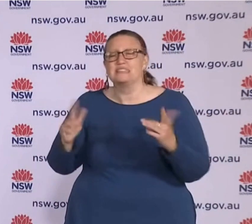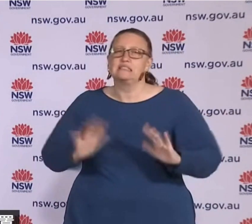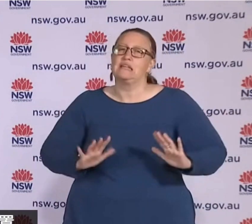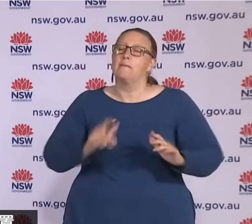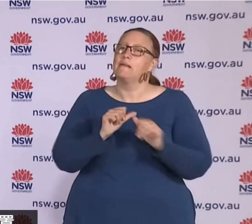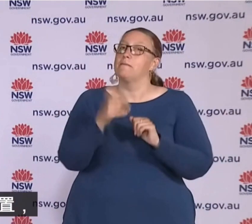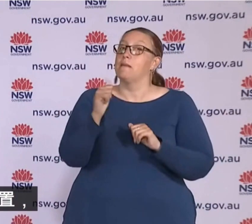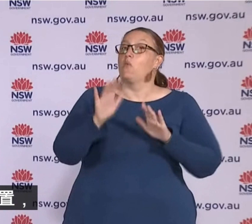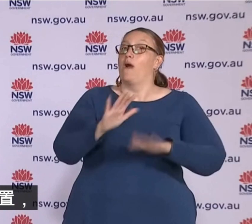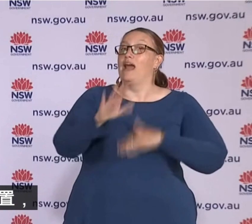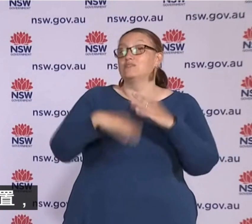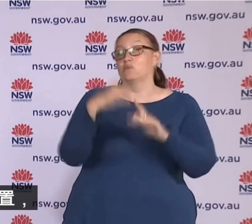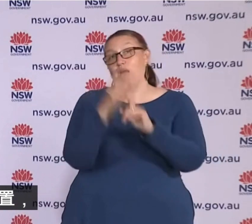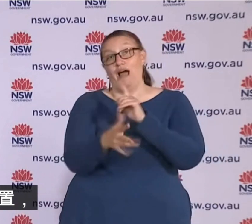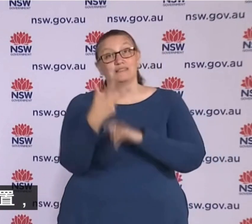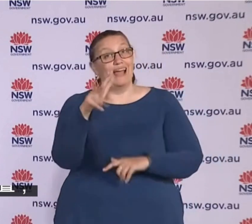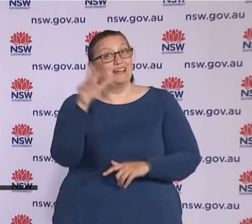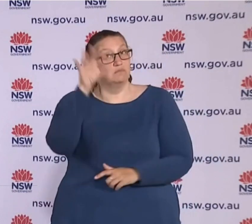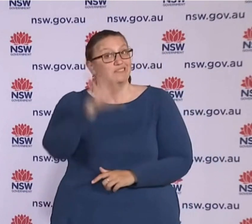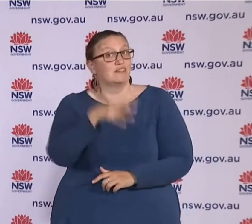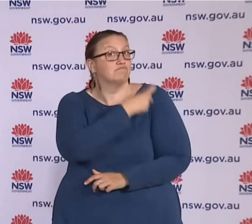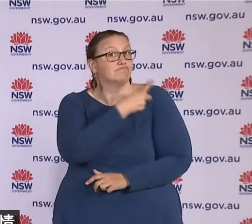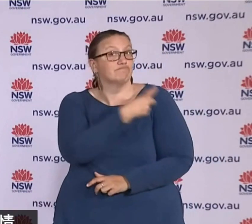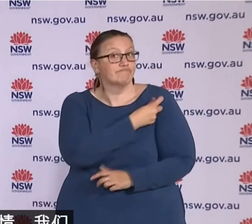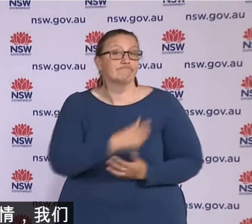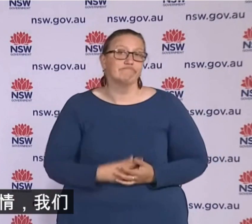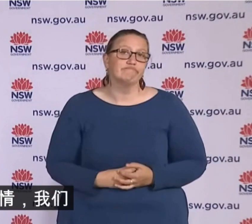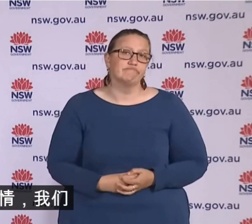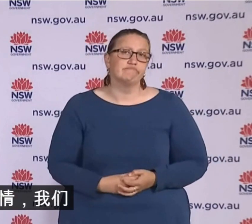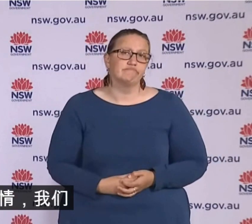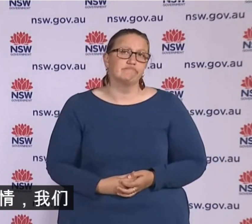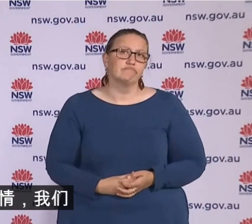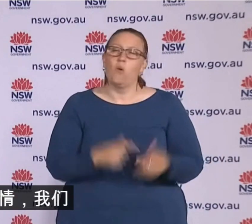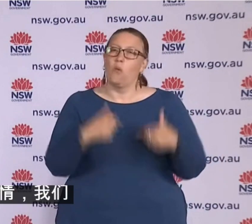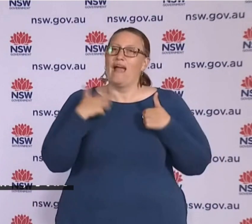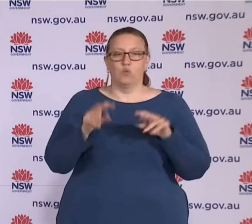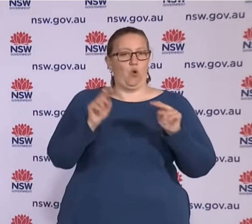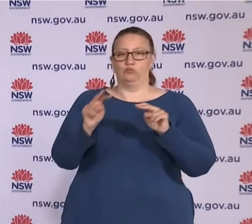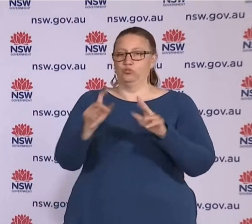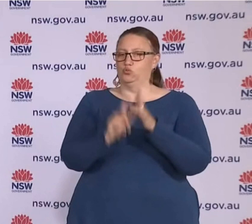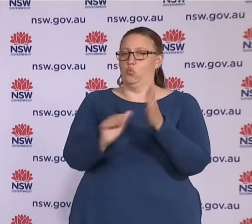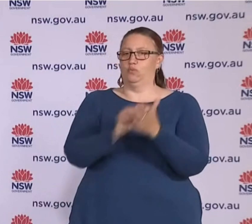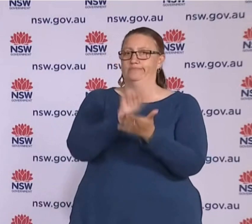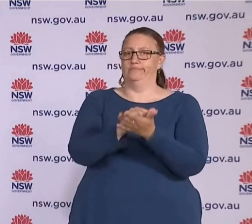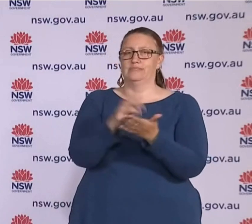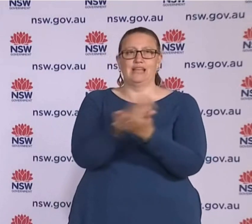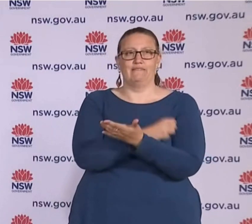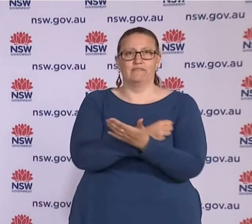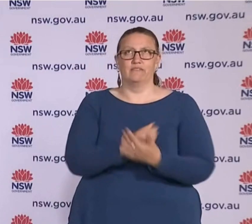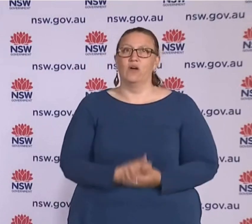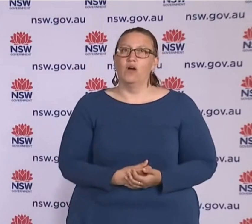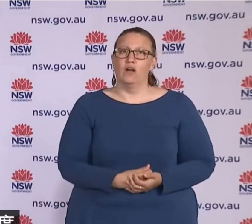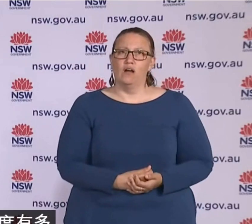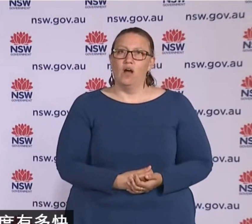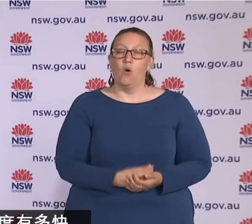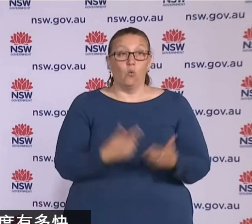of other settings that weren't considered, but we need to do what's safe, and we're hoping that there isn't a lot of difference between 70% and 80% given the